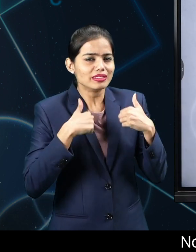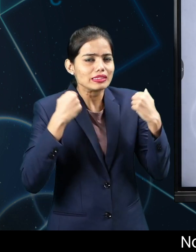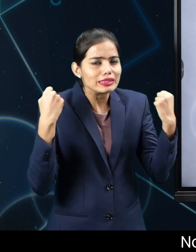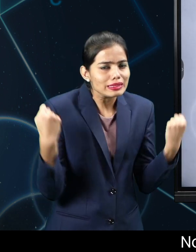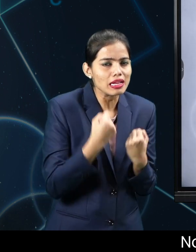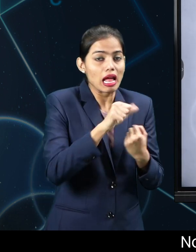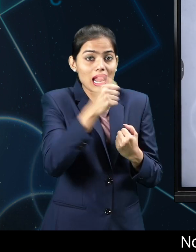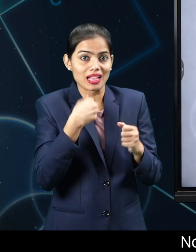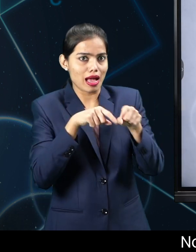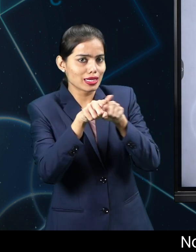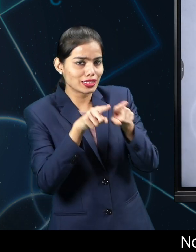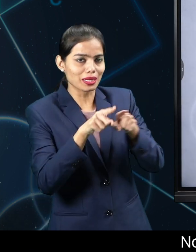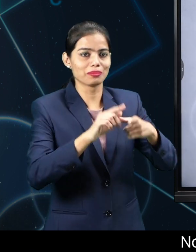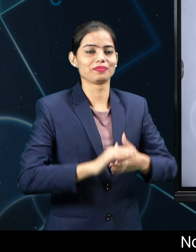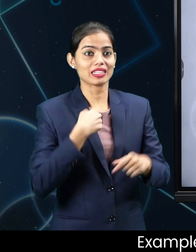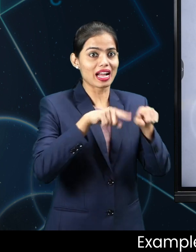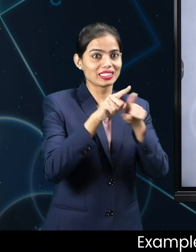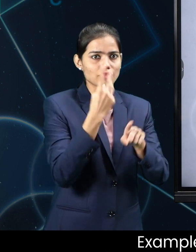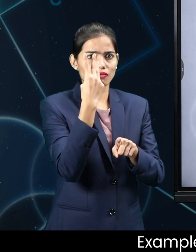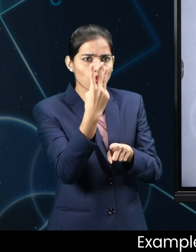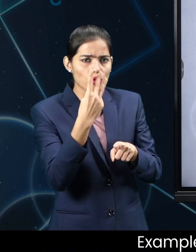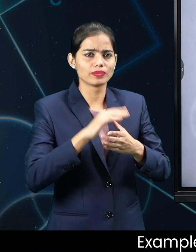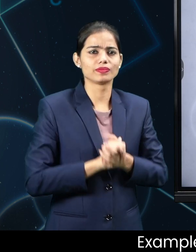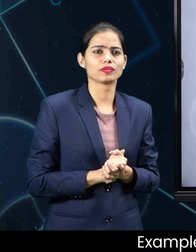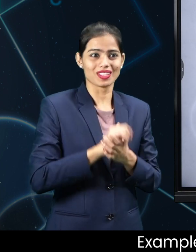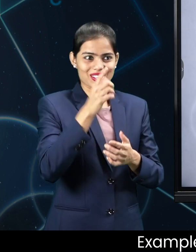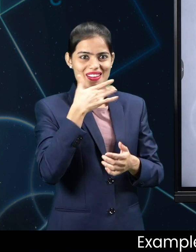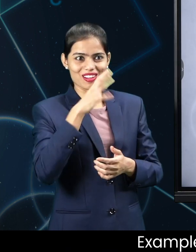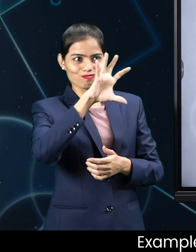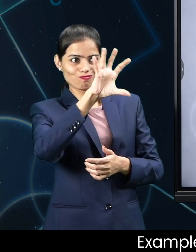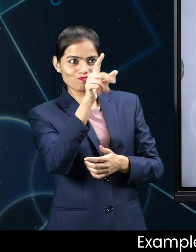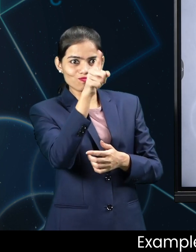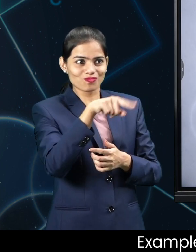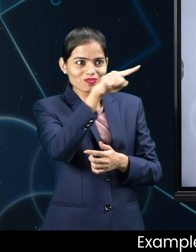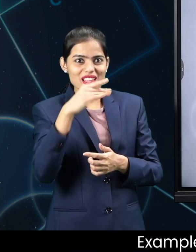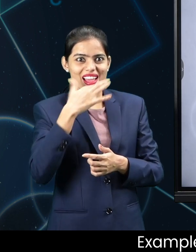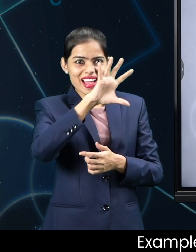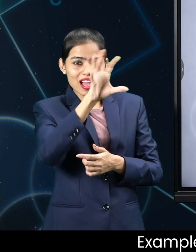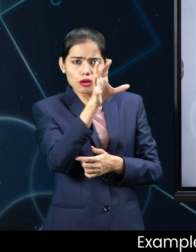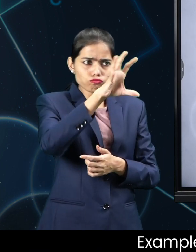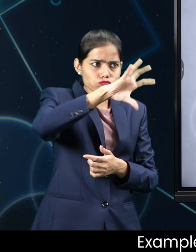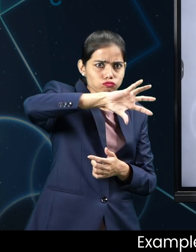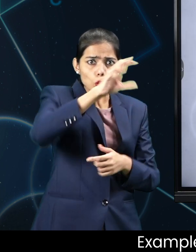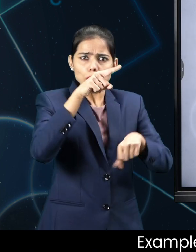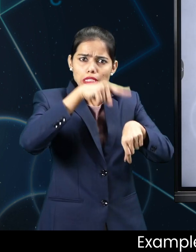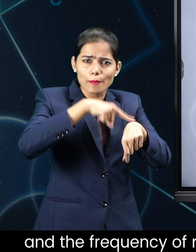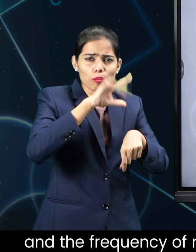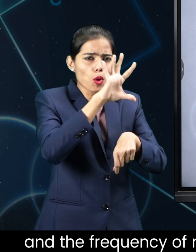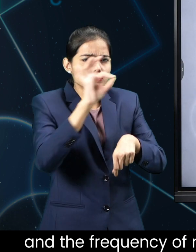Now we will try another example. Example 3. A spinner was spun 500